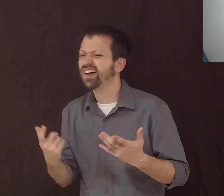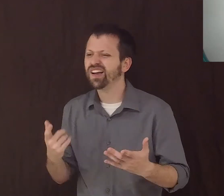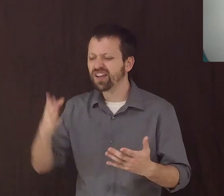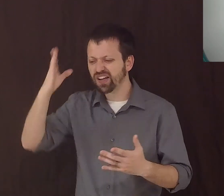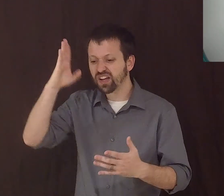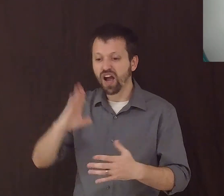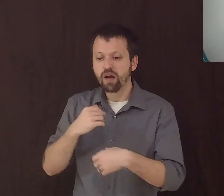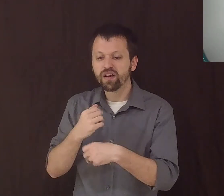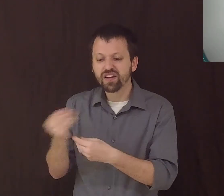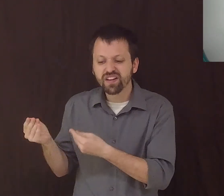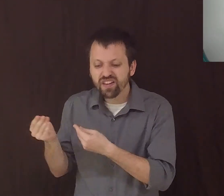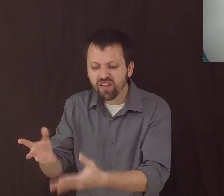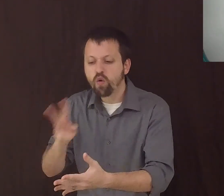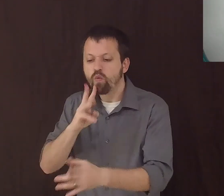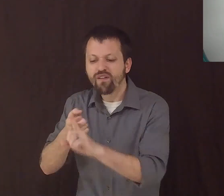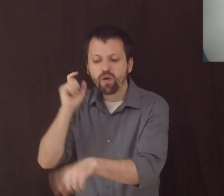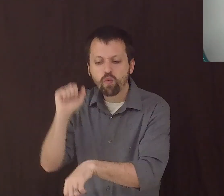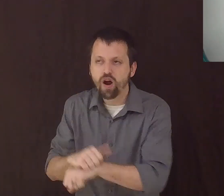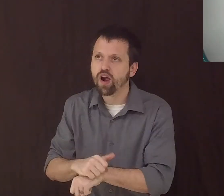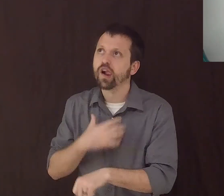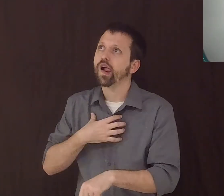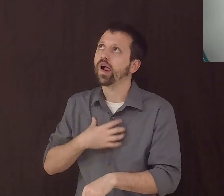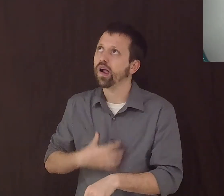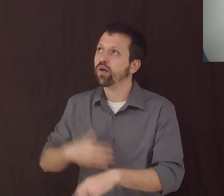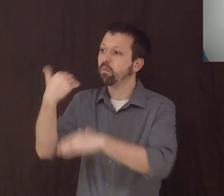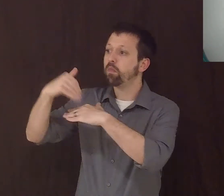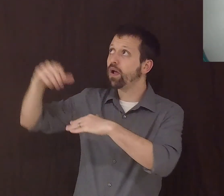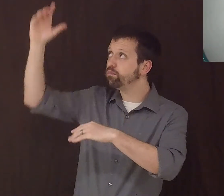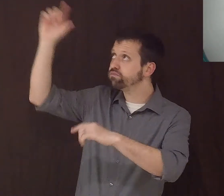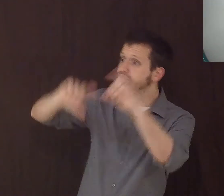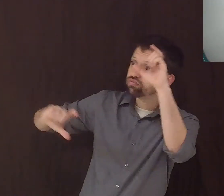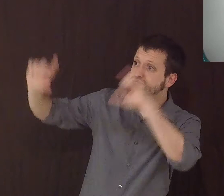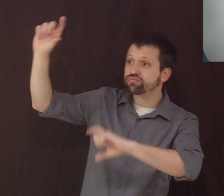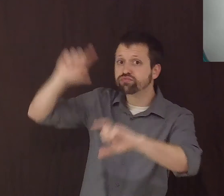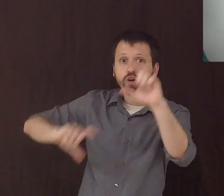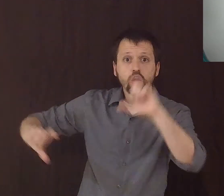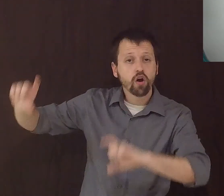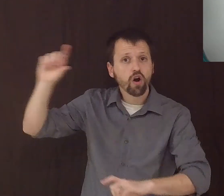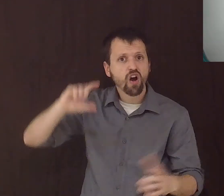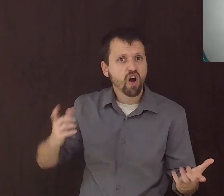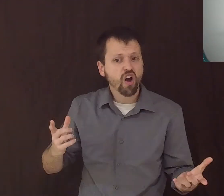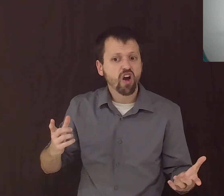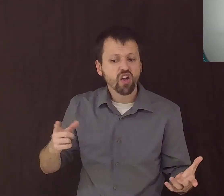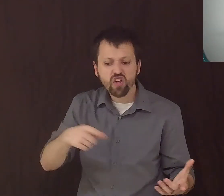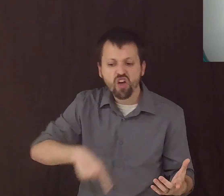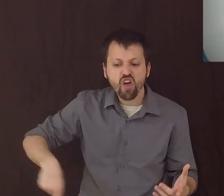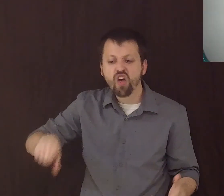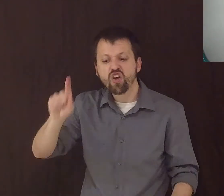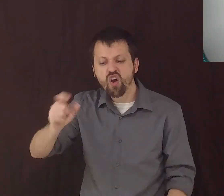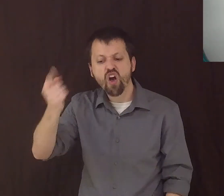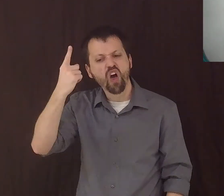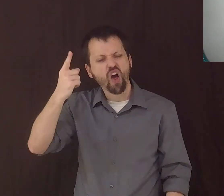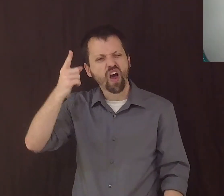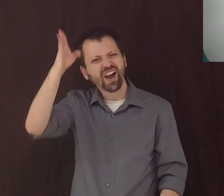God sends them manna from heaven. And so these trials and these adversities should have caused them to see that God was enough, that